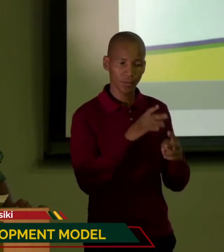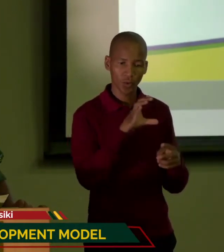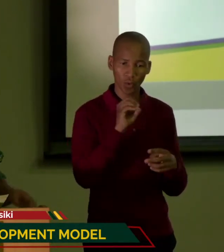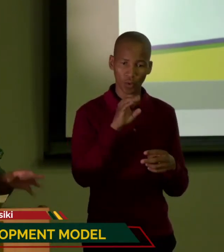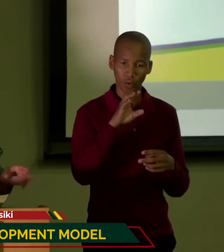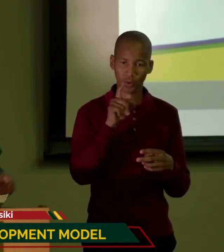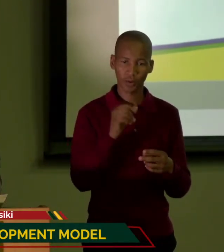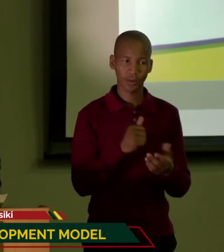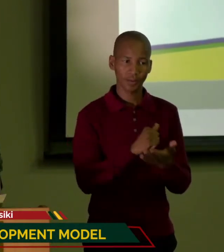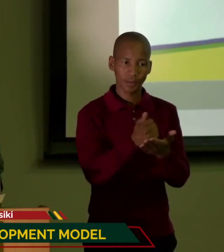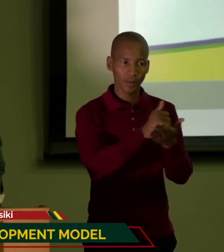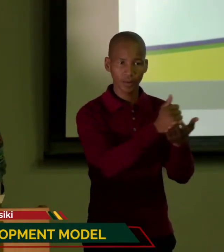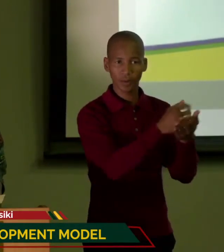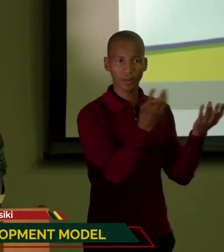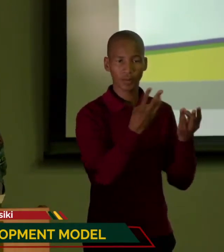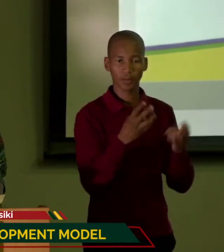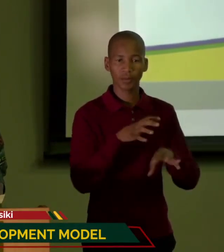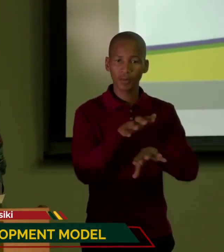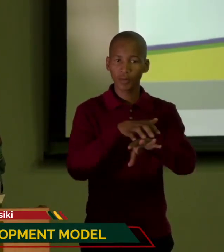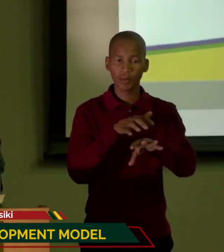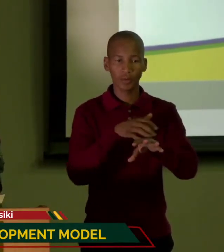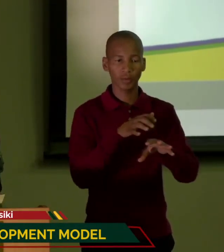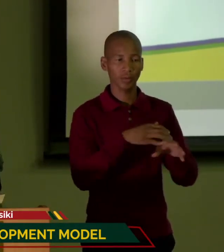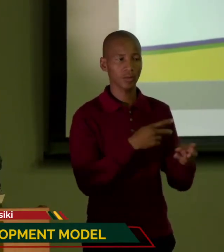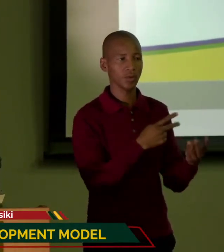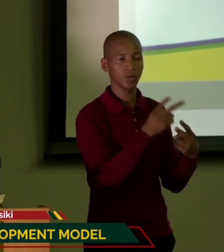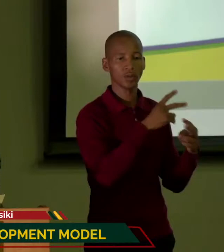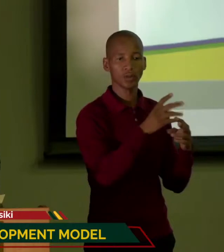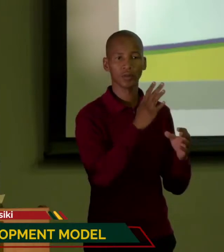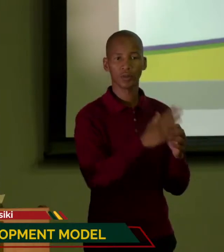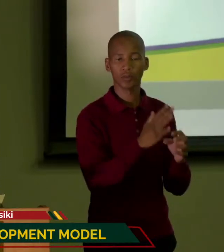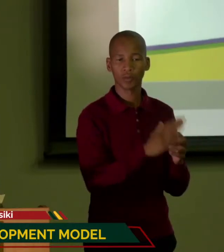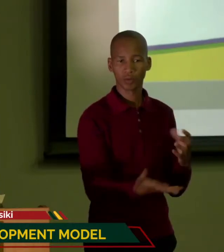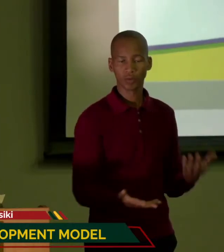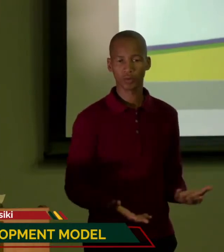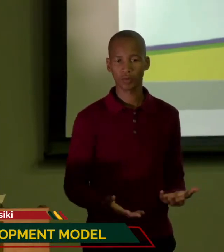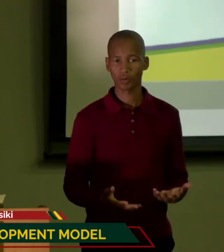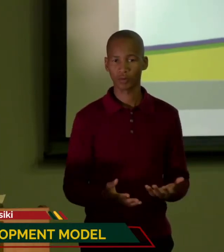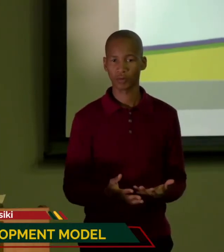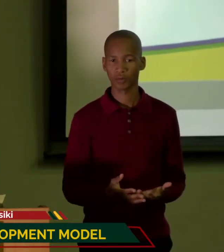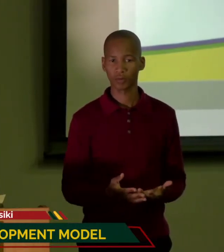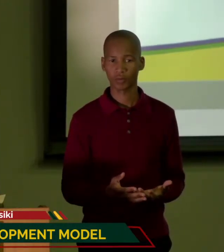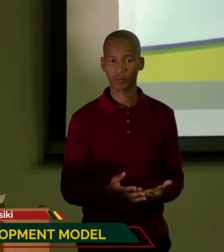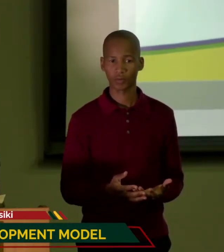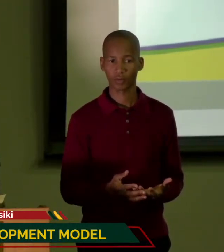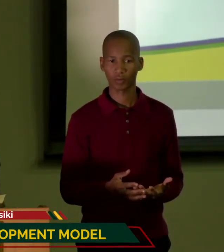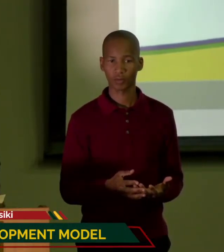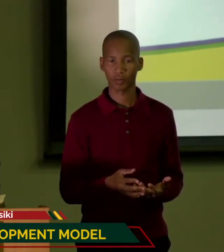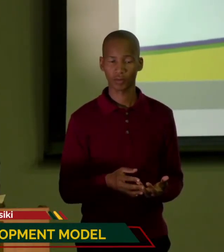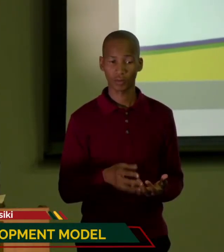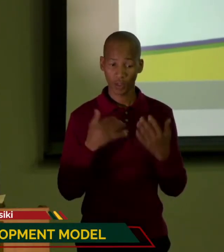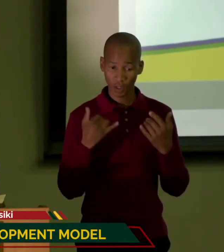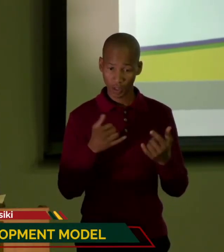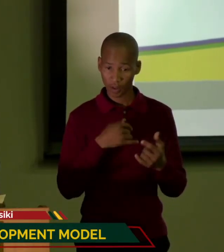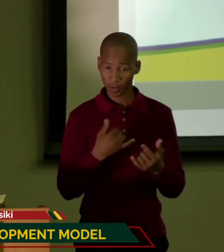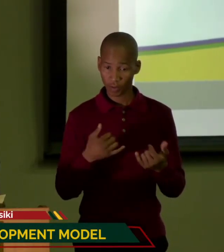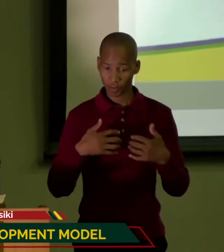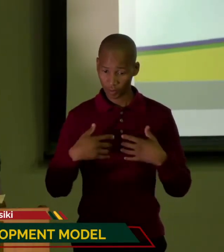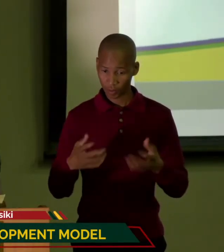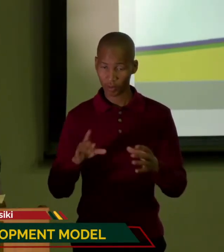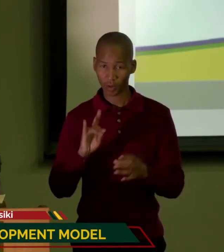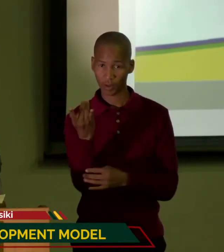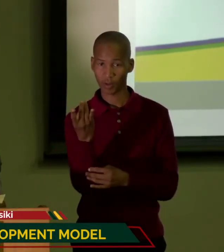nincedisa abantu umntu alimalima athengisa iikhaphetshu phaa kanti sifuna ziye phayana sifaka nenyama ngoku